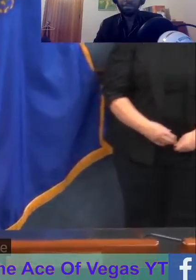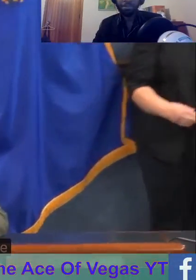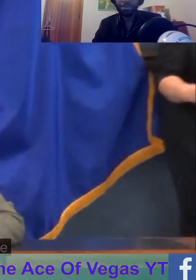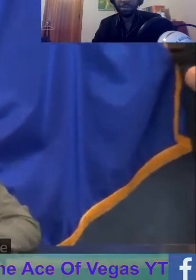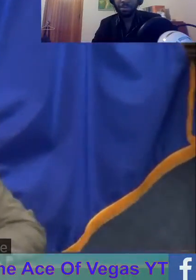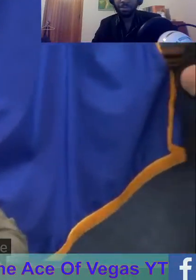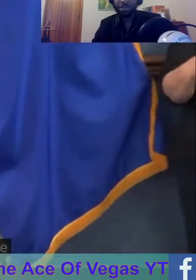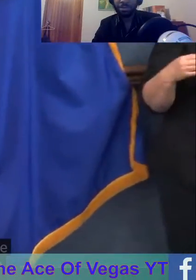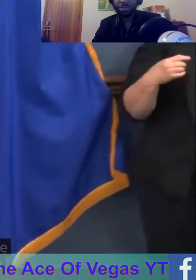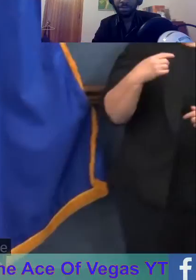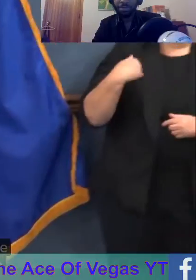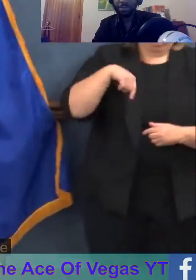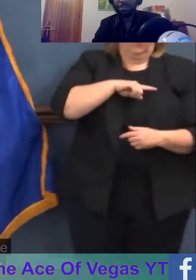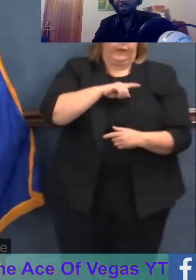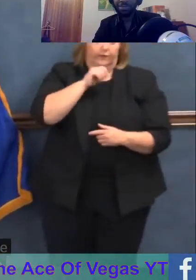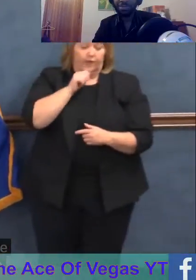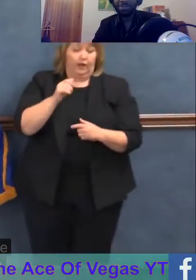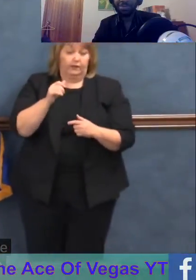try to do a better job communicating.